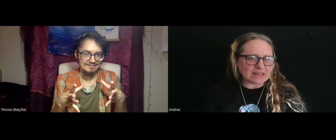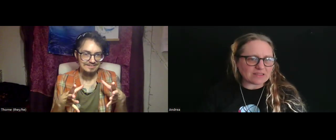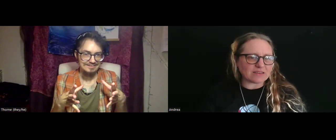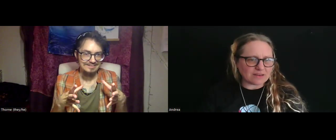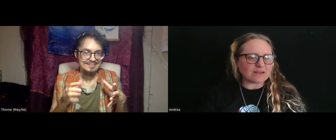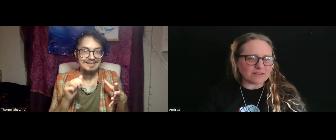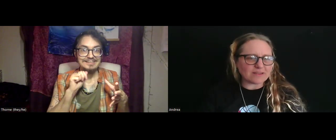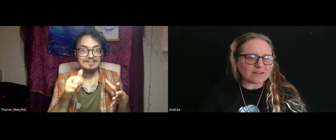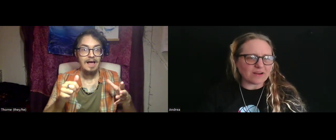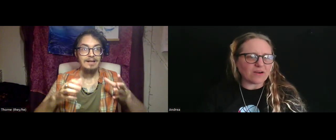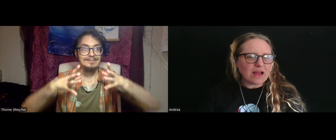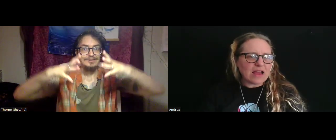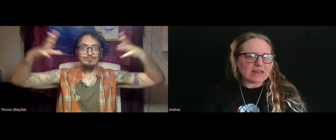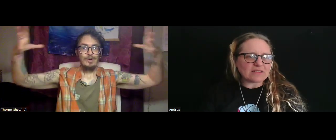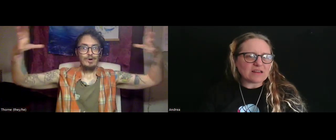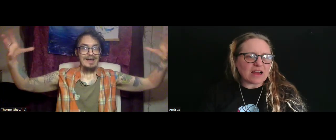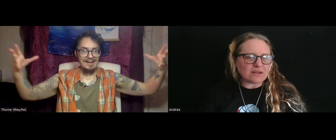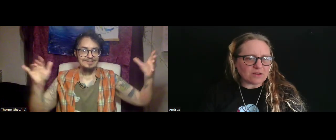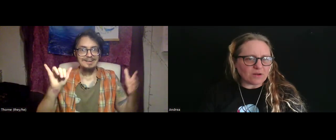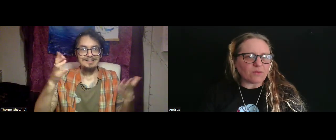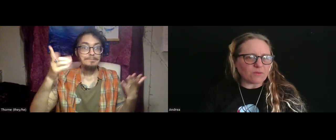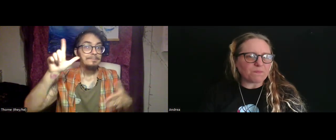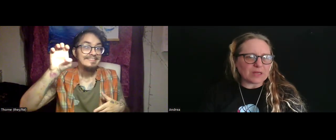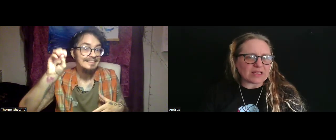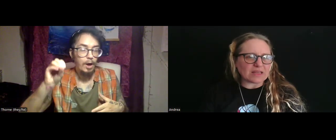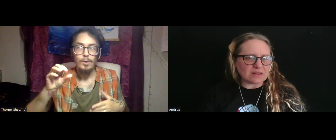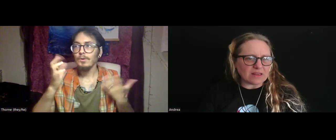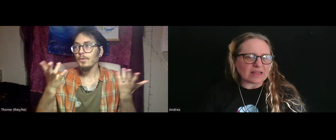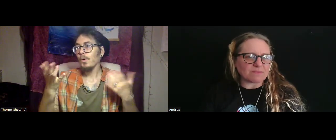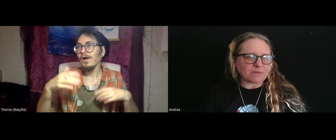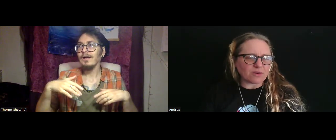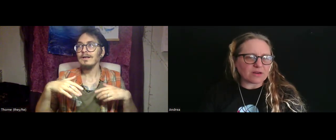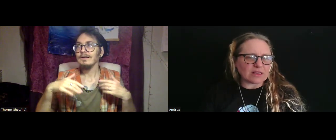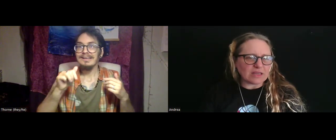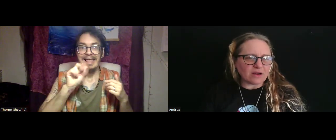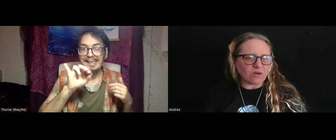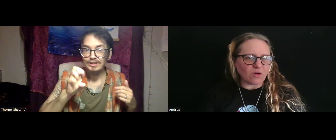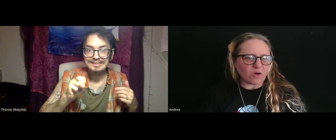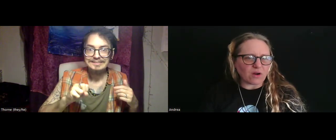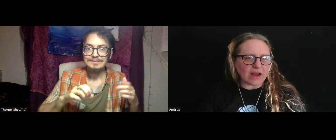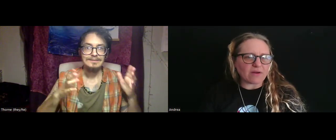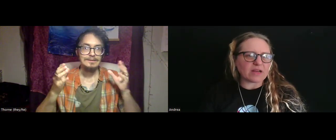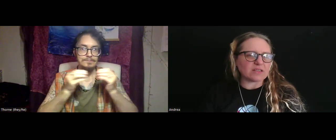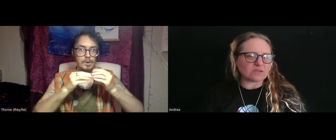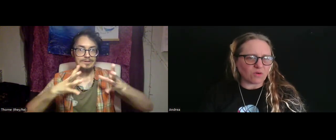compact, you know, and it's not big like Mercury and Leo or Aries